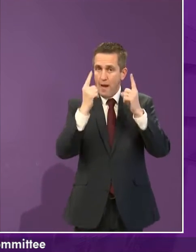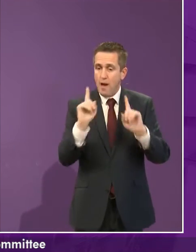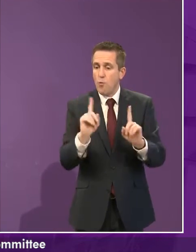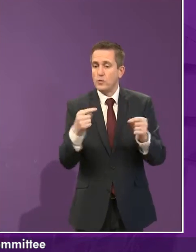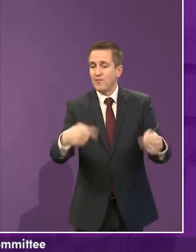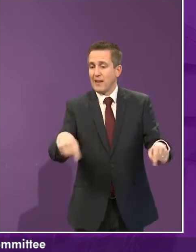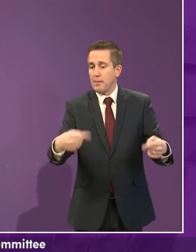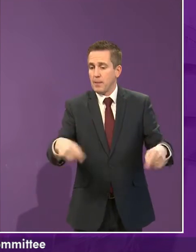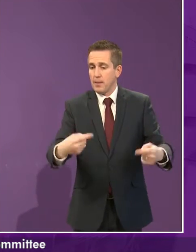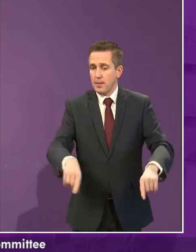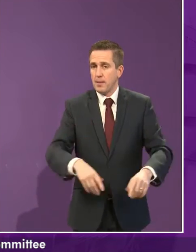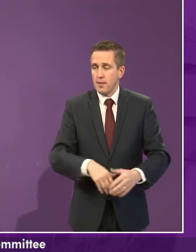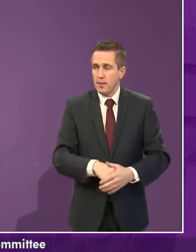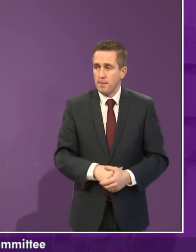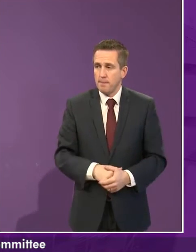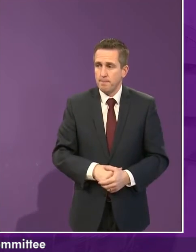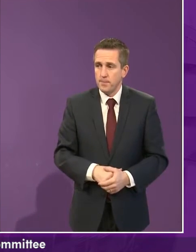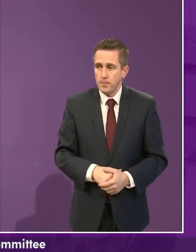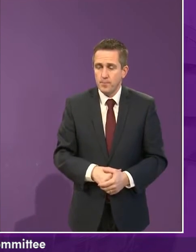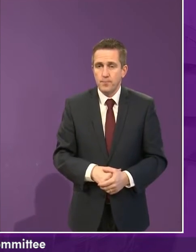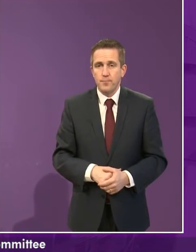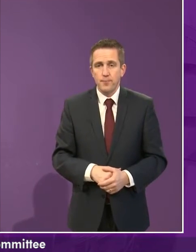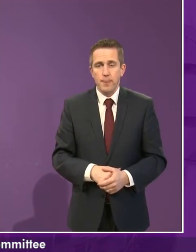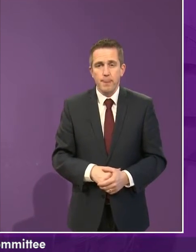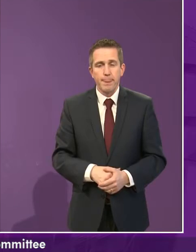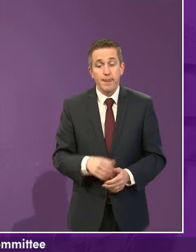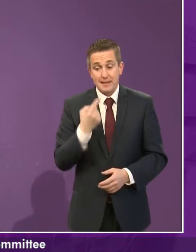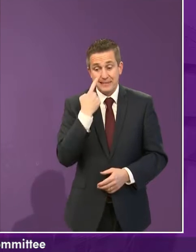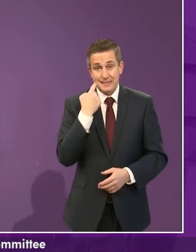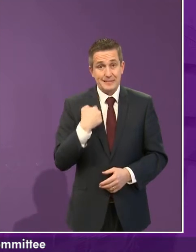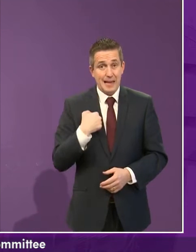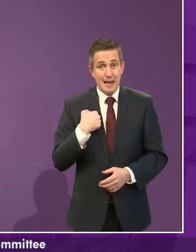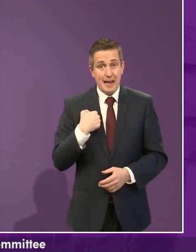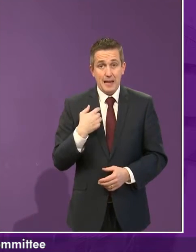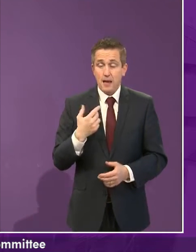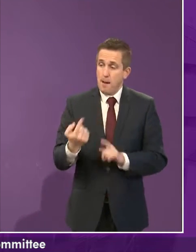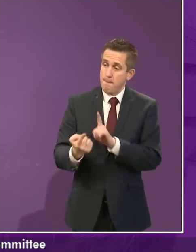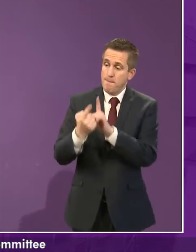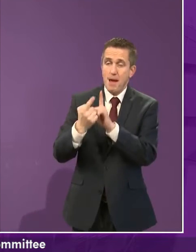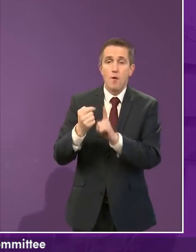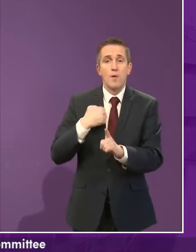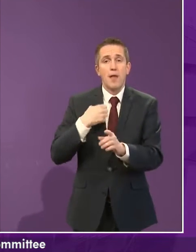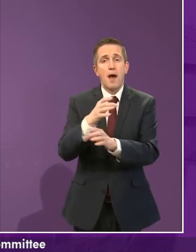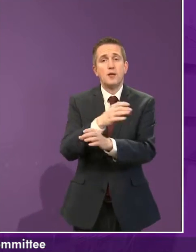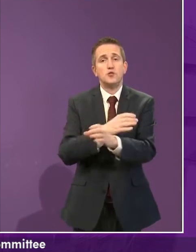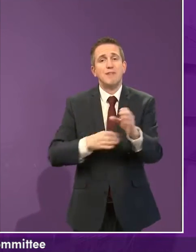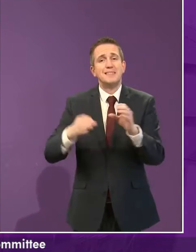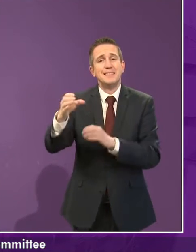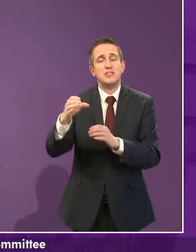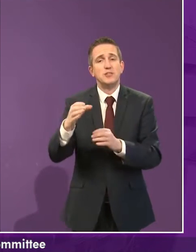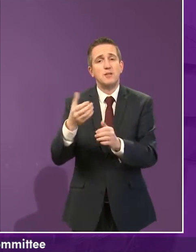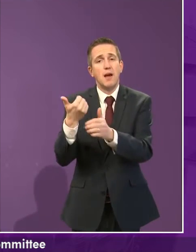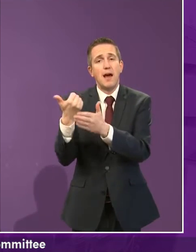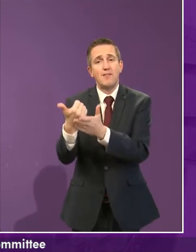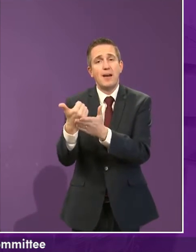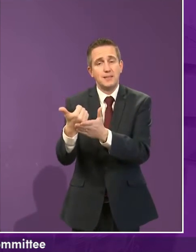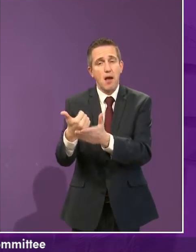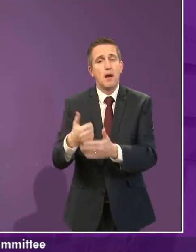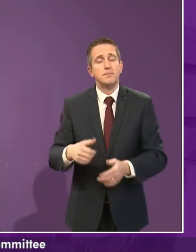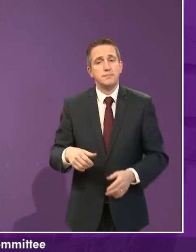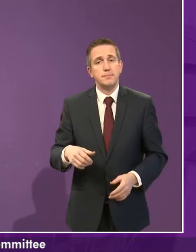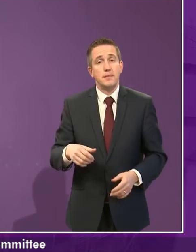disability? One thing, I was involved in a meeting yesterday with our transition advisors, and they work with our college